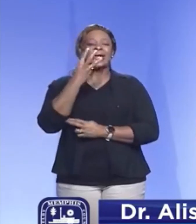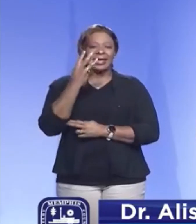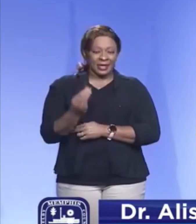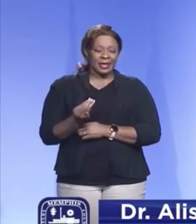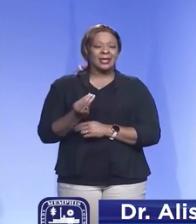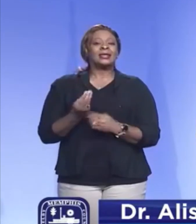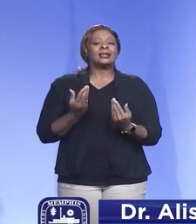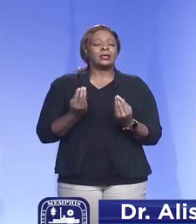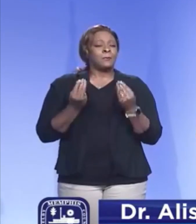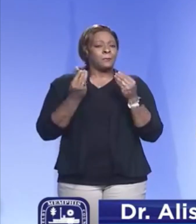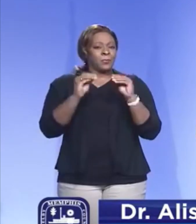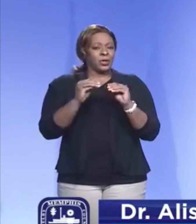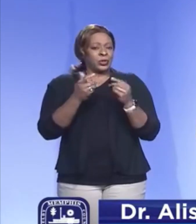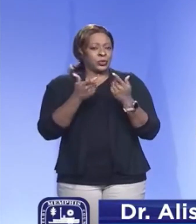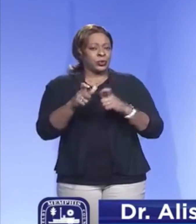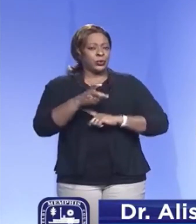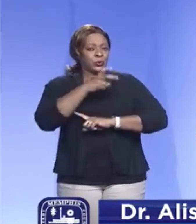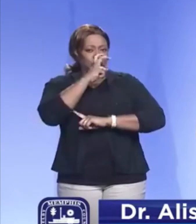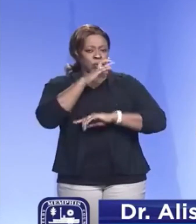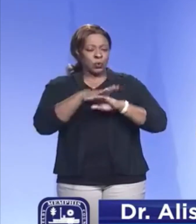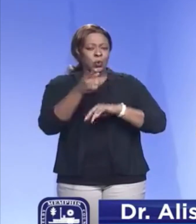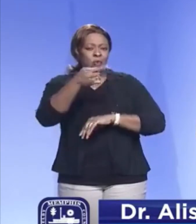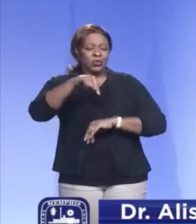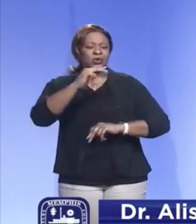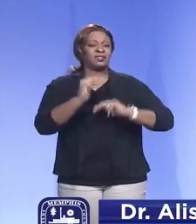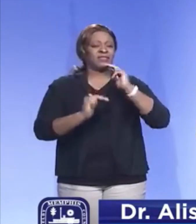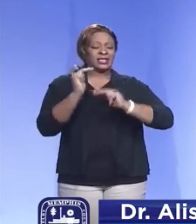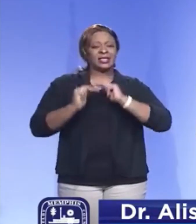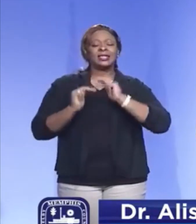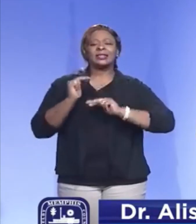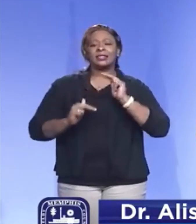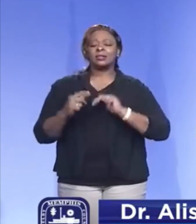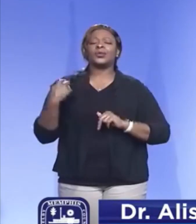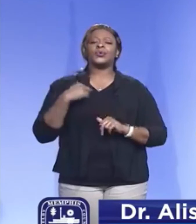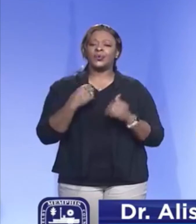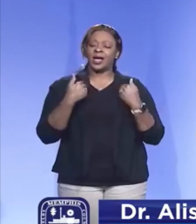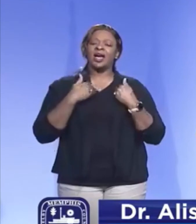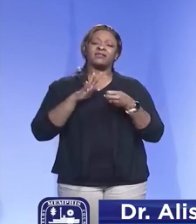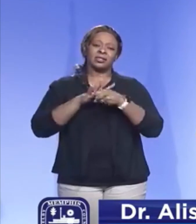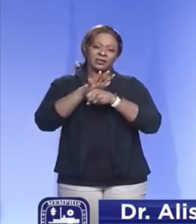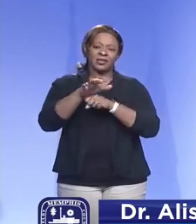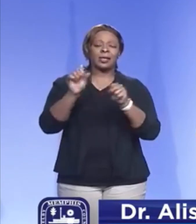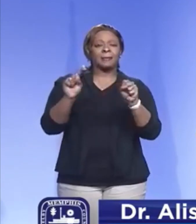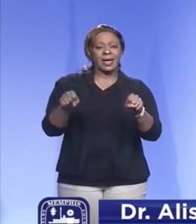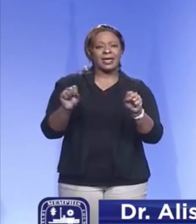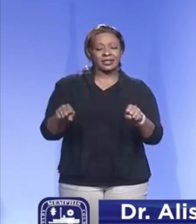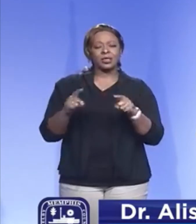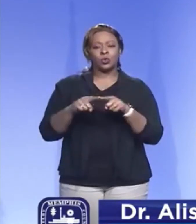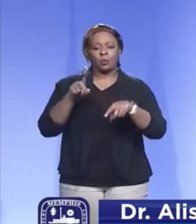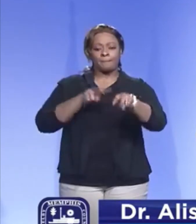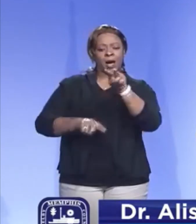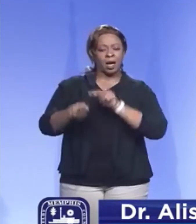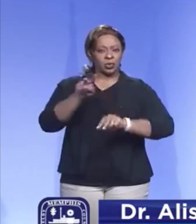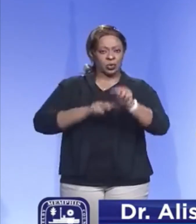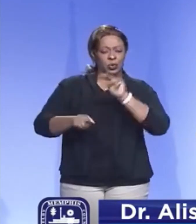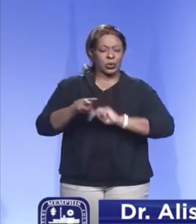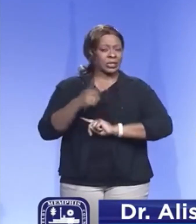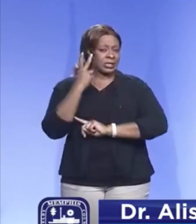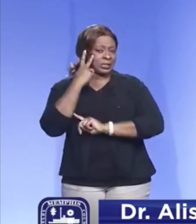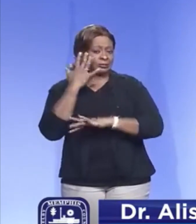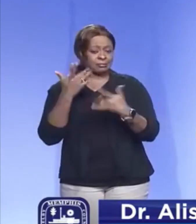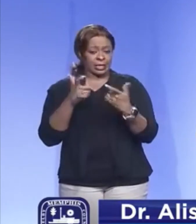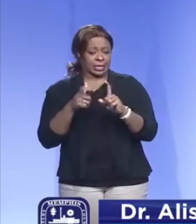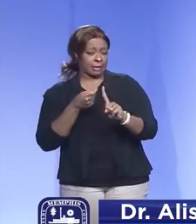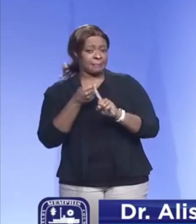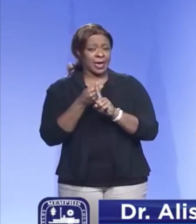put significant restrictions on those facilities, that we have sufficient capacity to monitor, to see the impact